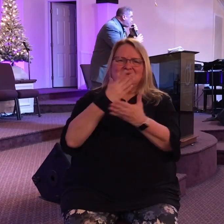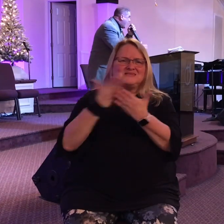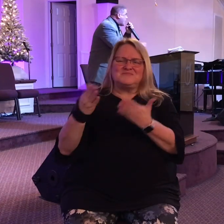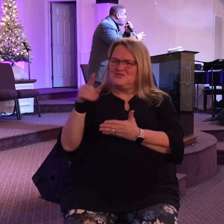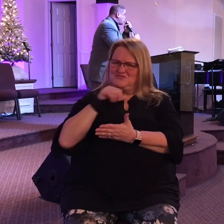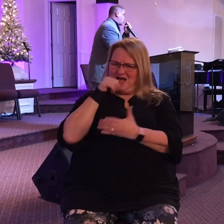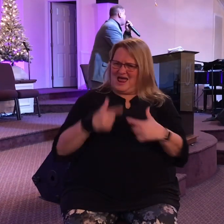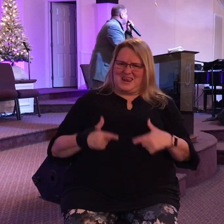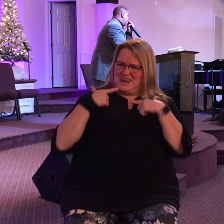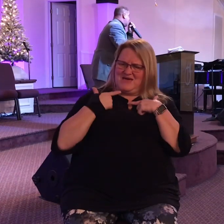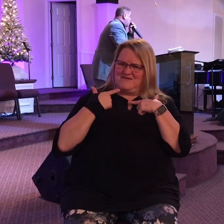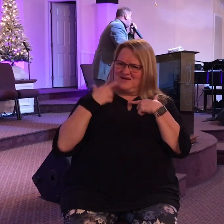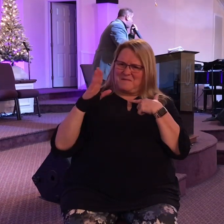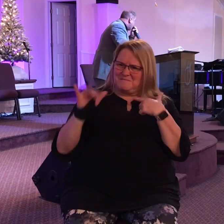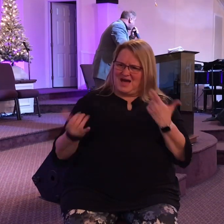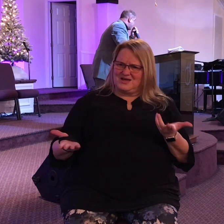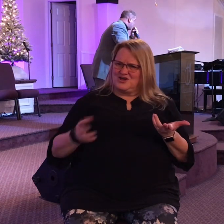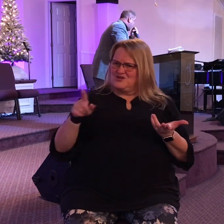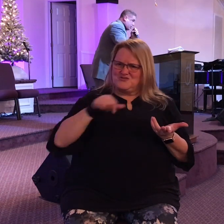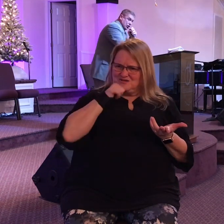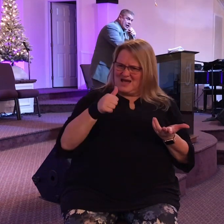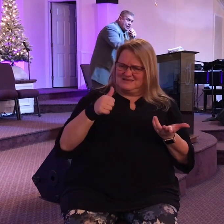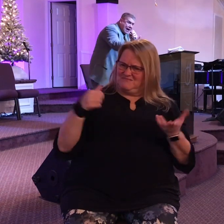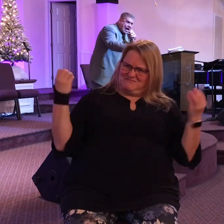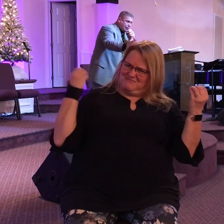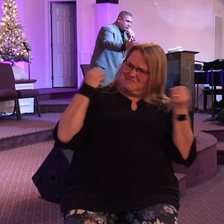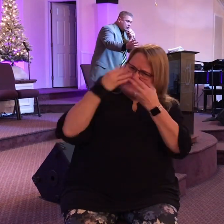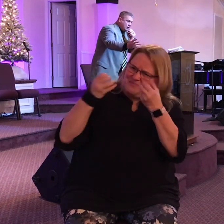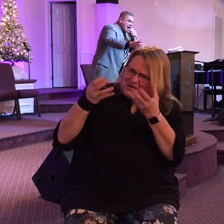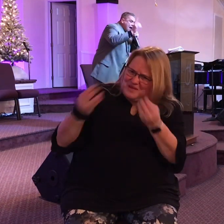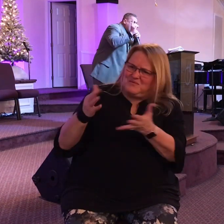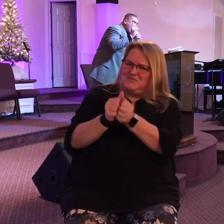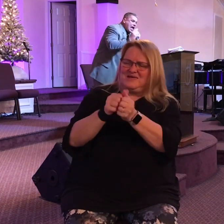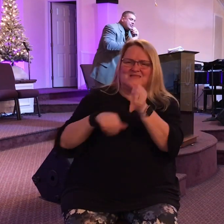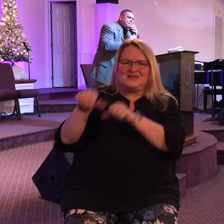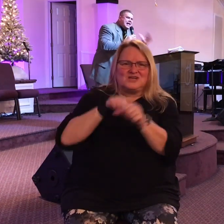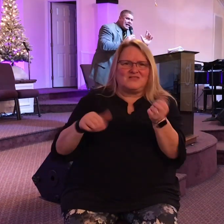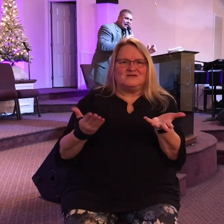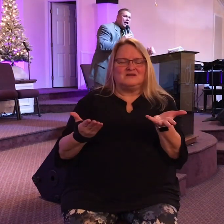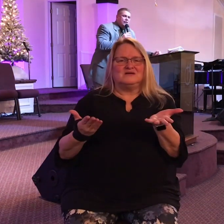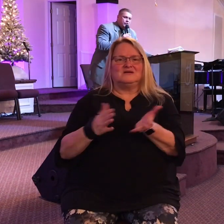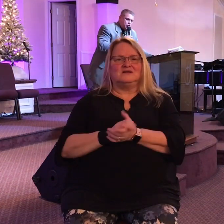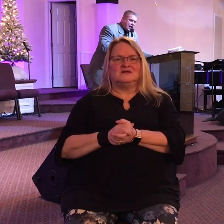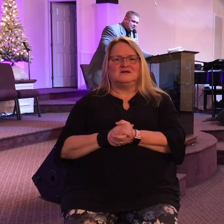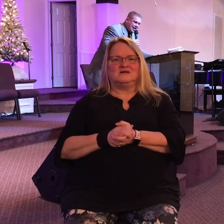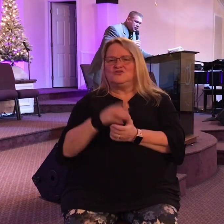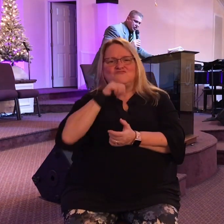Because you don't find scream at them who don't believe it like you in the Bible. The meaning